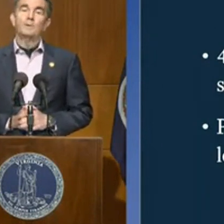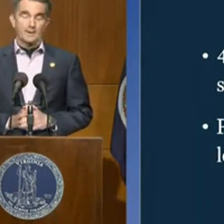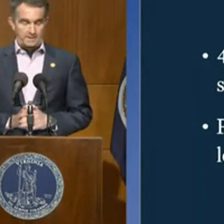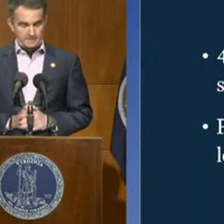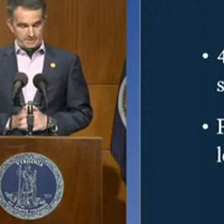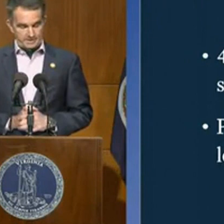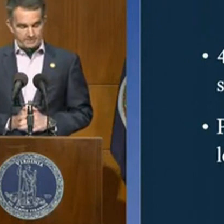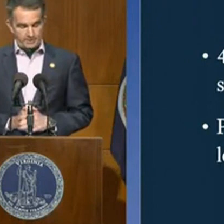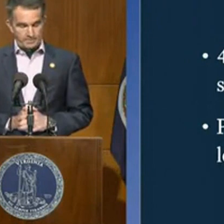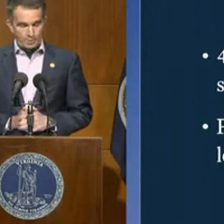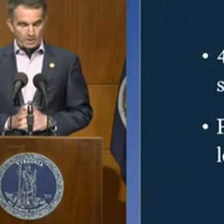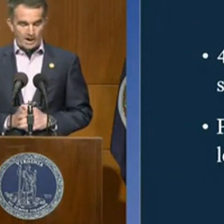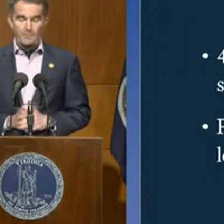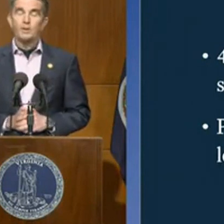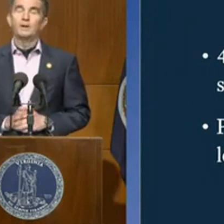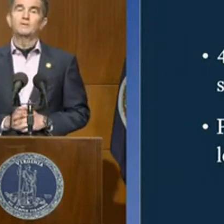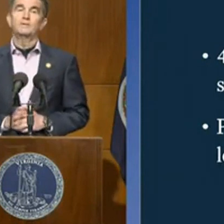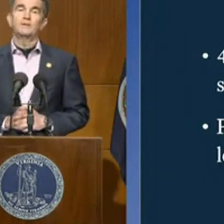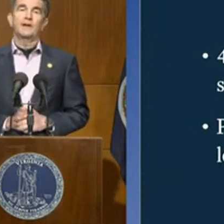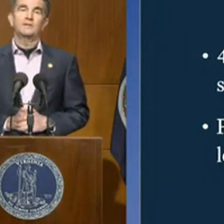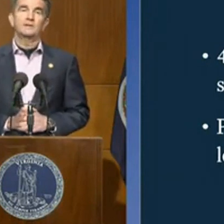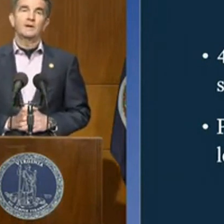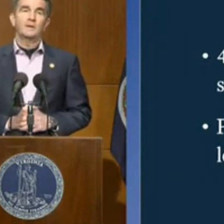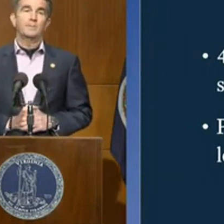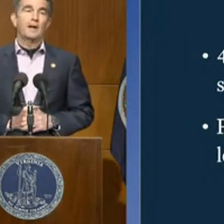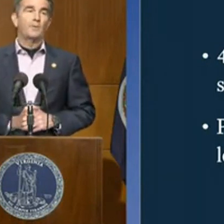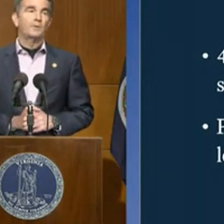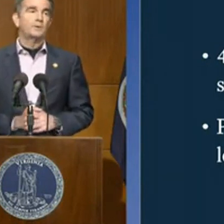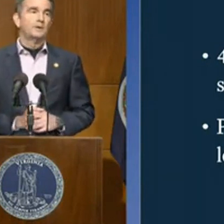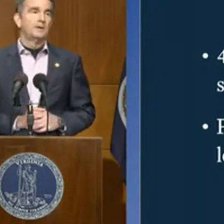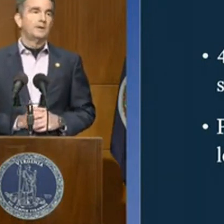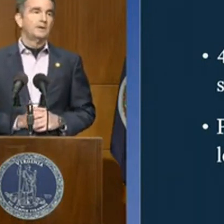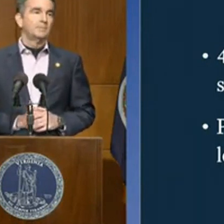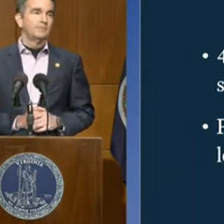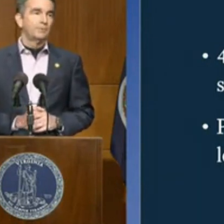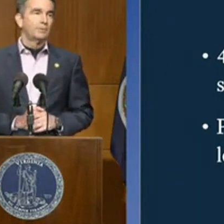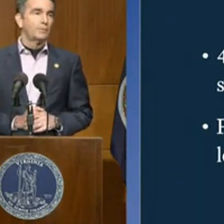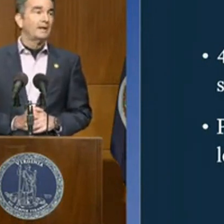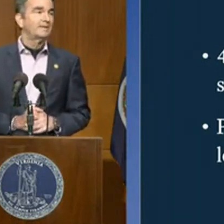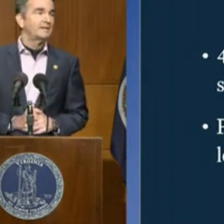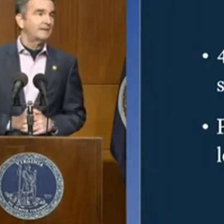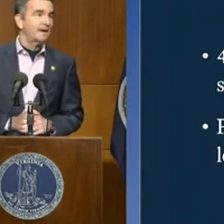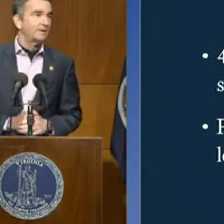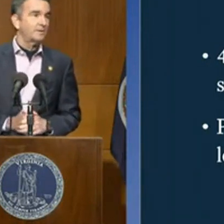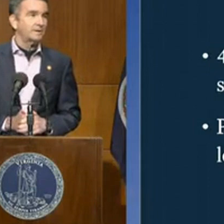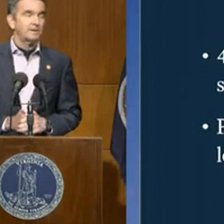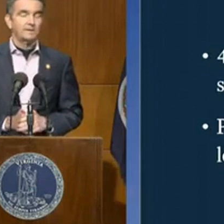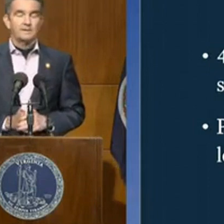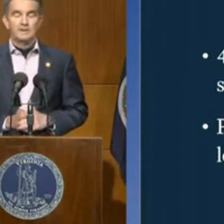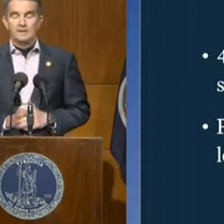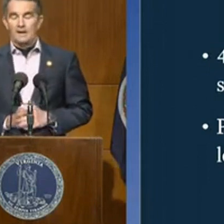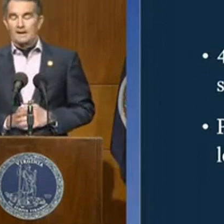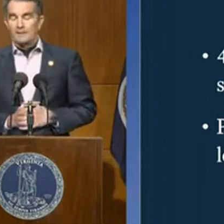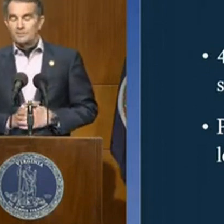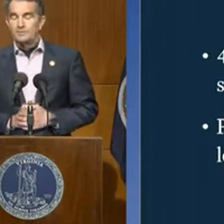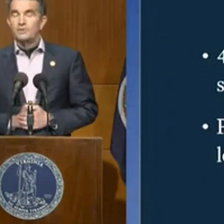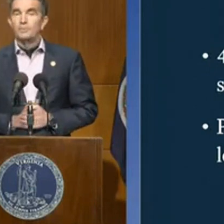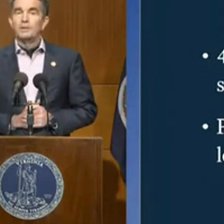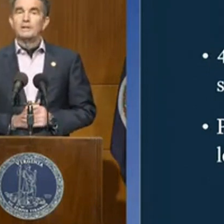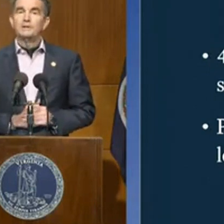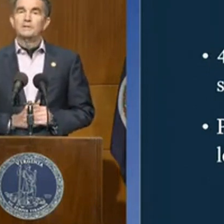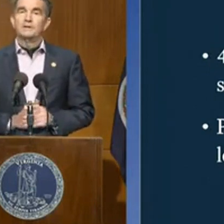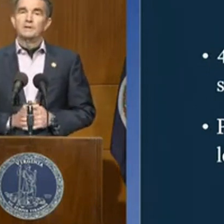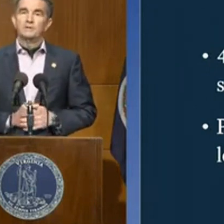Karen Remley to give you a more comprehensive testing update, but I will, before Wednesday, tell you that I'm just